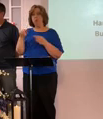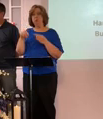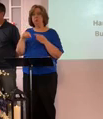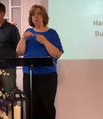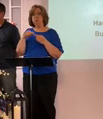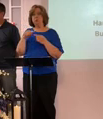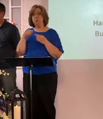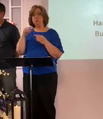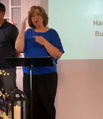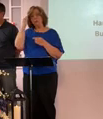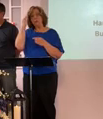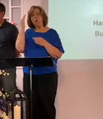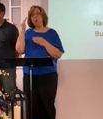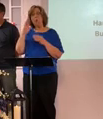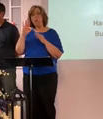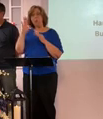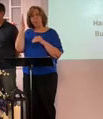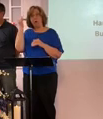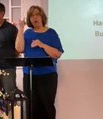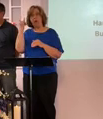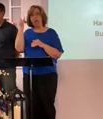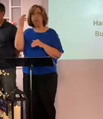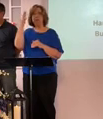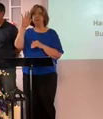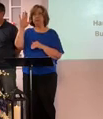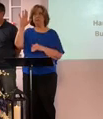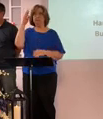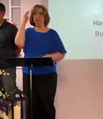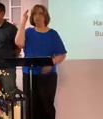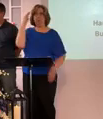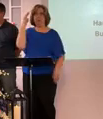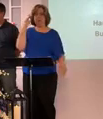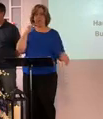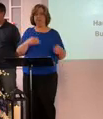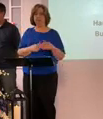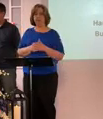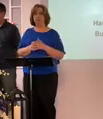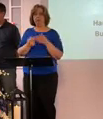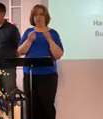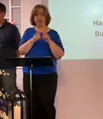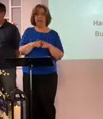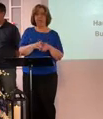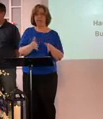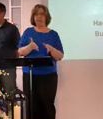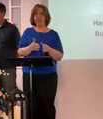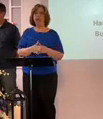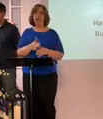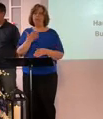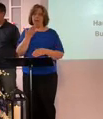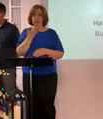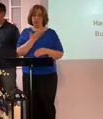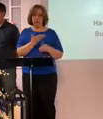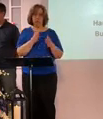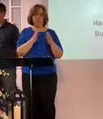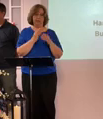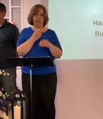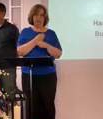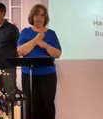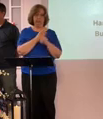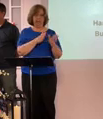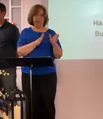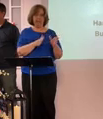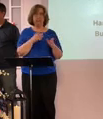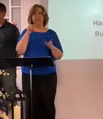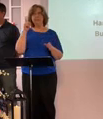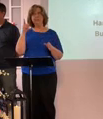why he has his reason. We're not supposed to know. You know, you tell him you make plans and he's like, mm-hmm. And